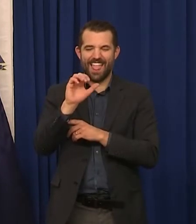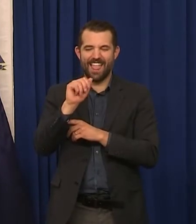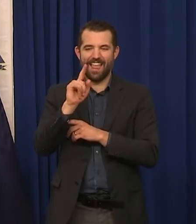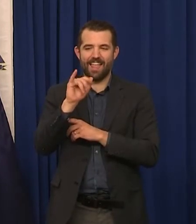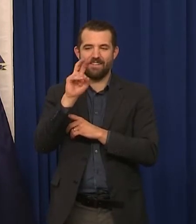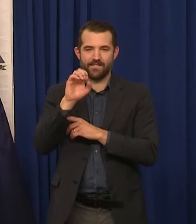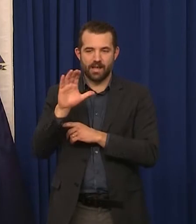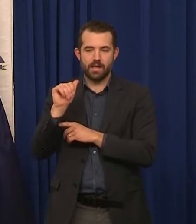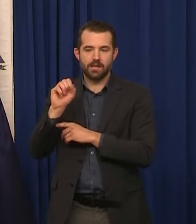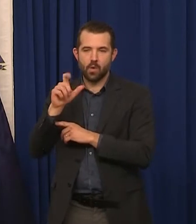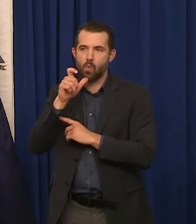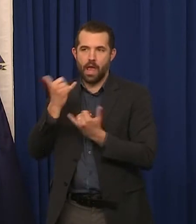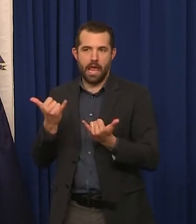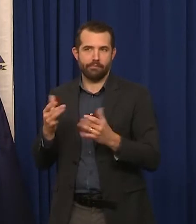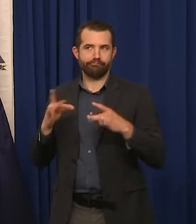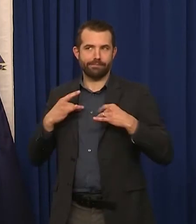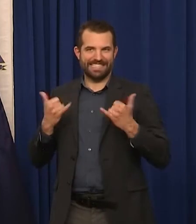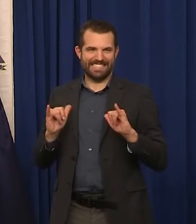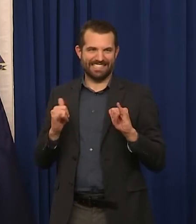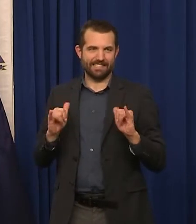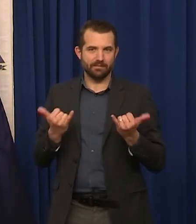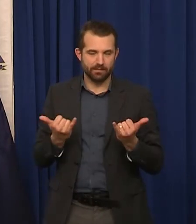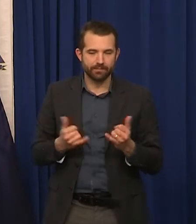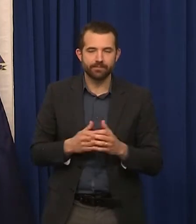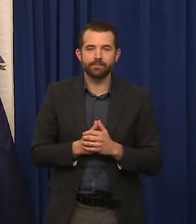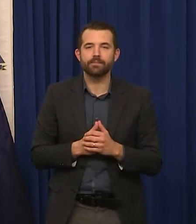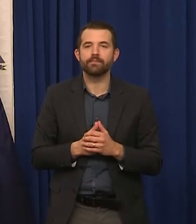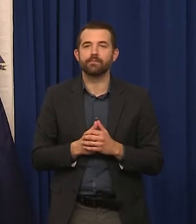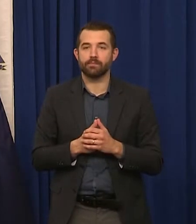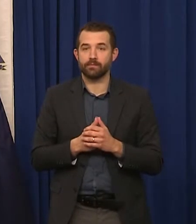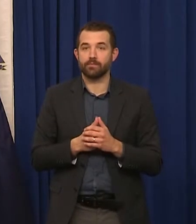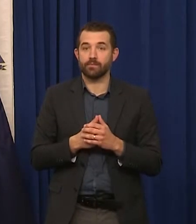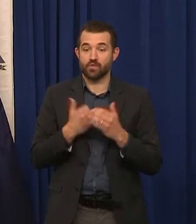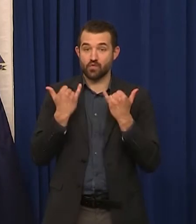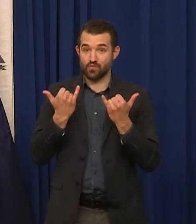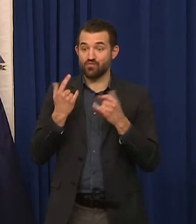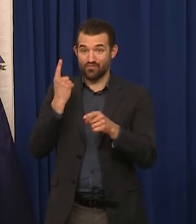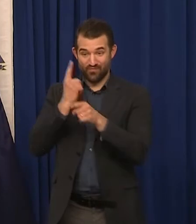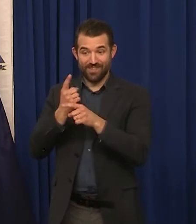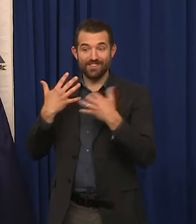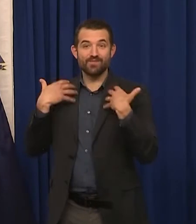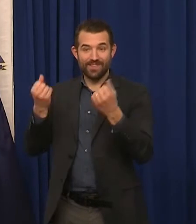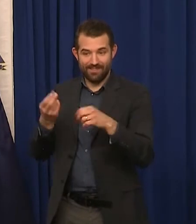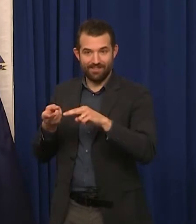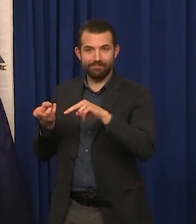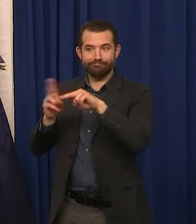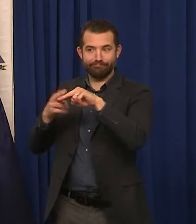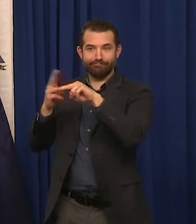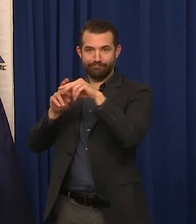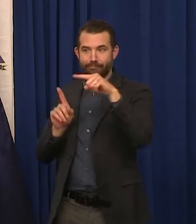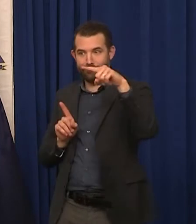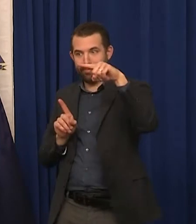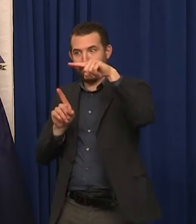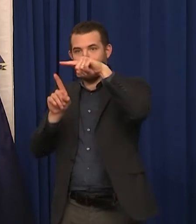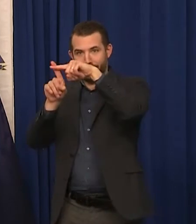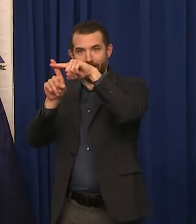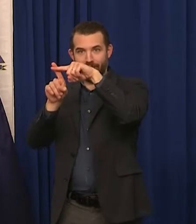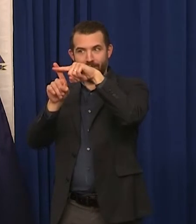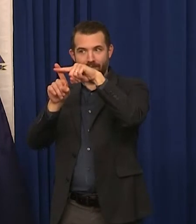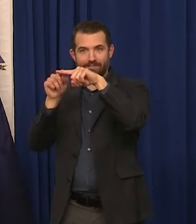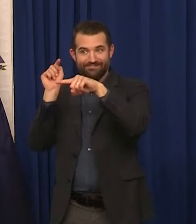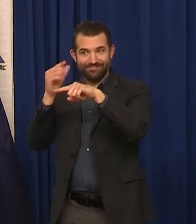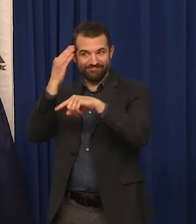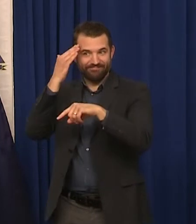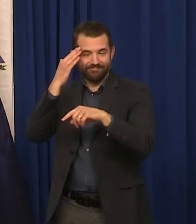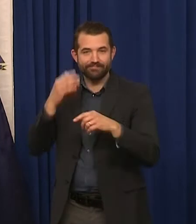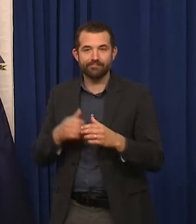who have recovered. And you're correct on the recovered point. And You know, Kevin, I think I have to go back to what I said yesterday,